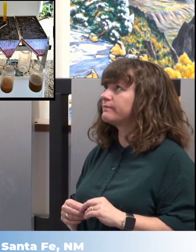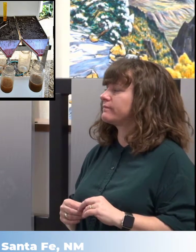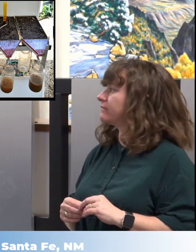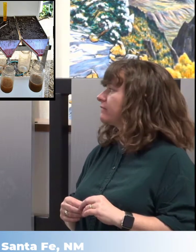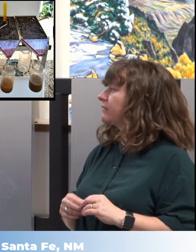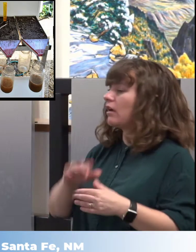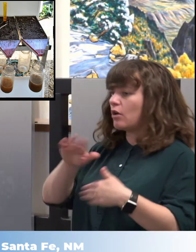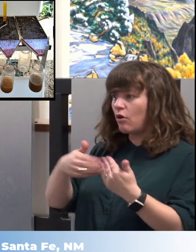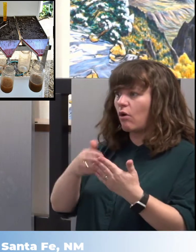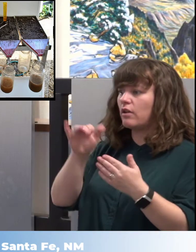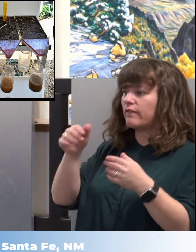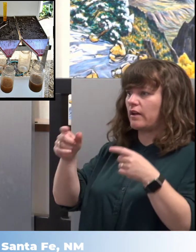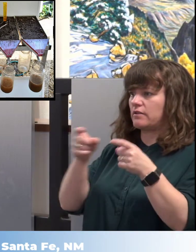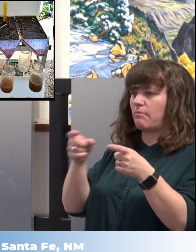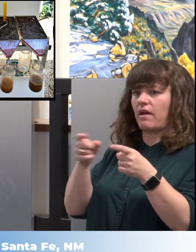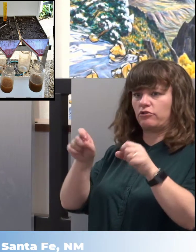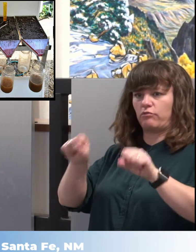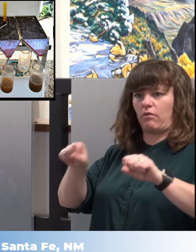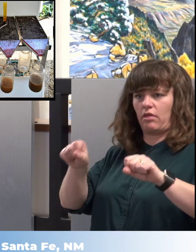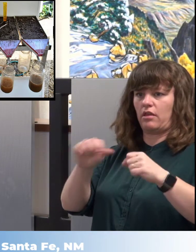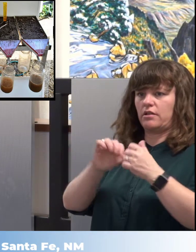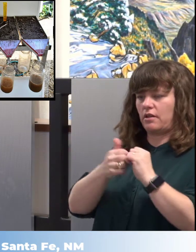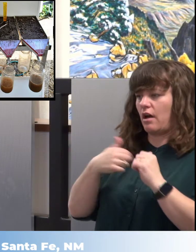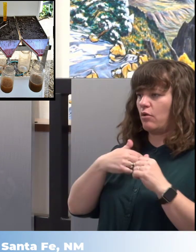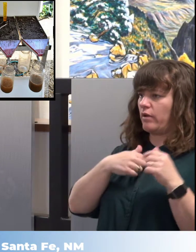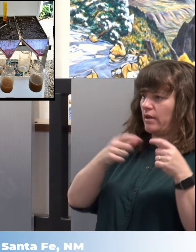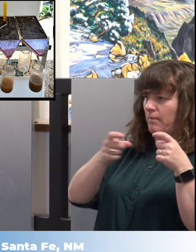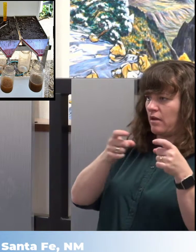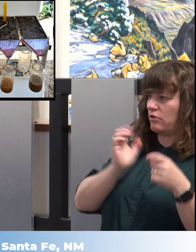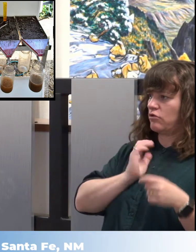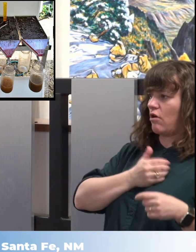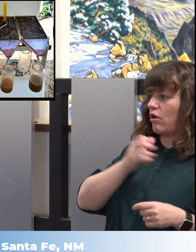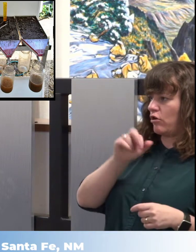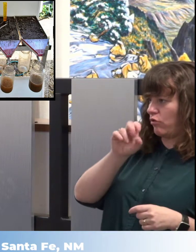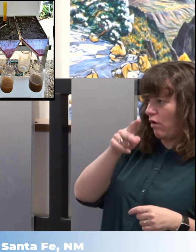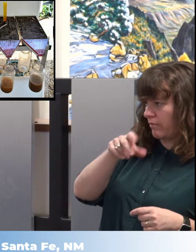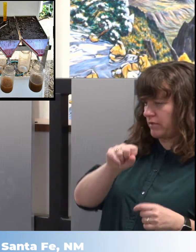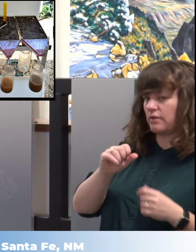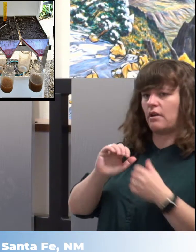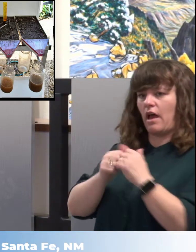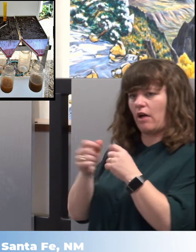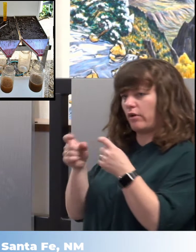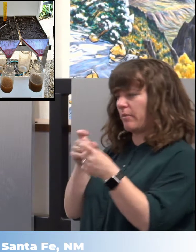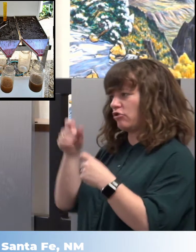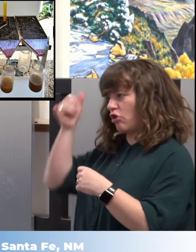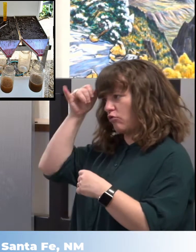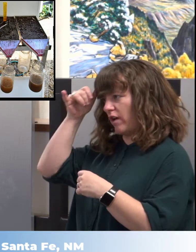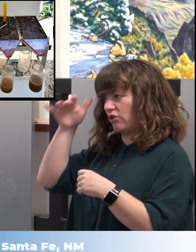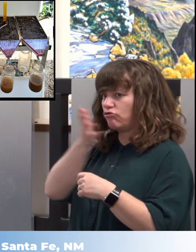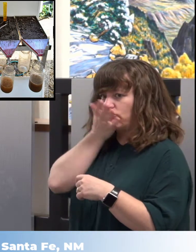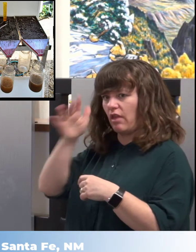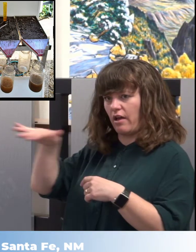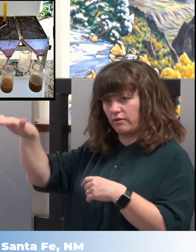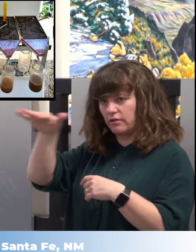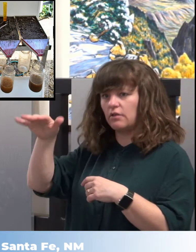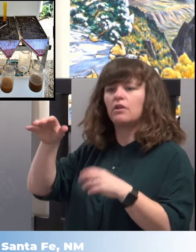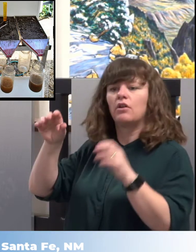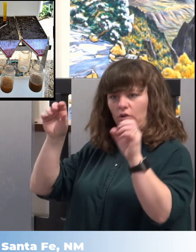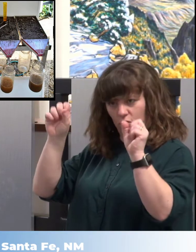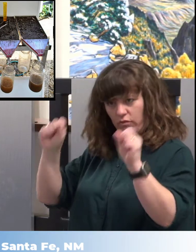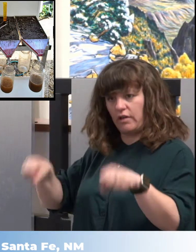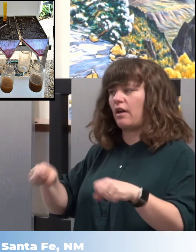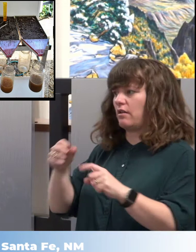management. All of that is how we manage our crop land, how we manage our range land. We can impact hugely on how water moves